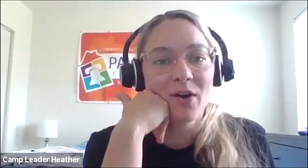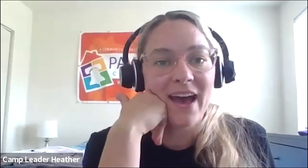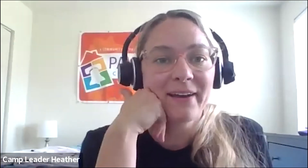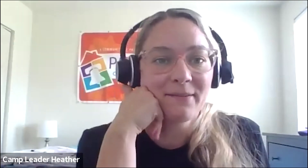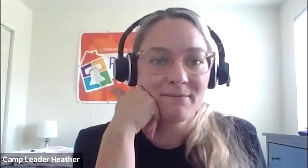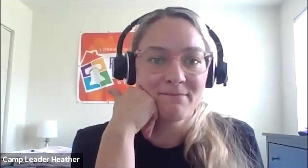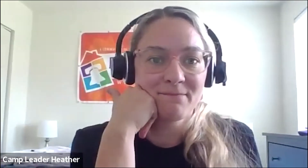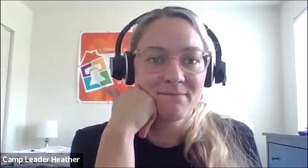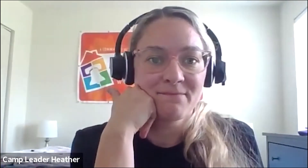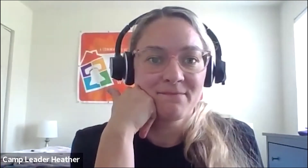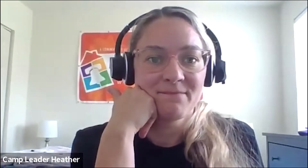Okay.